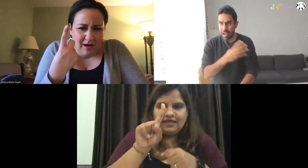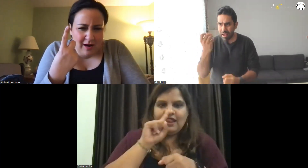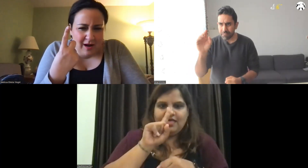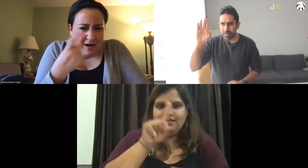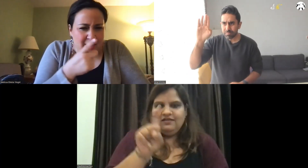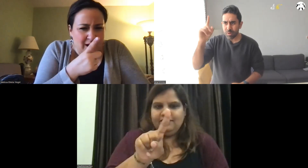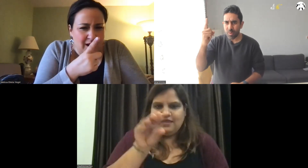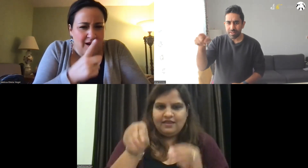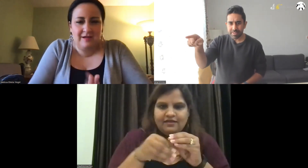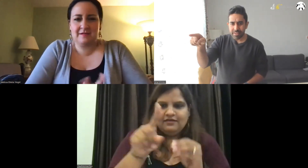There's one